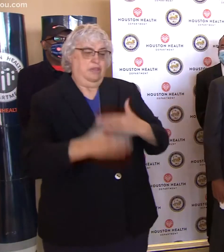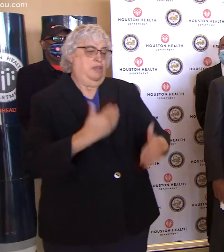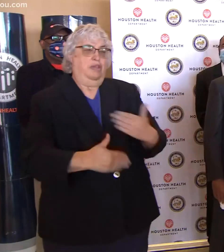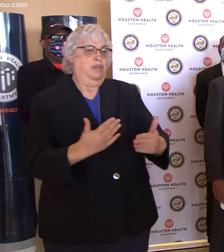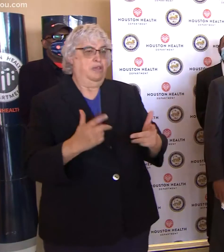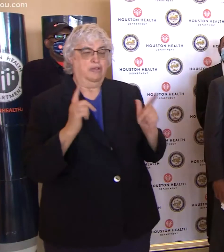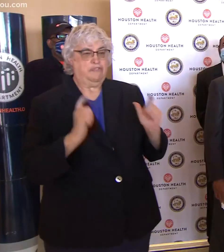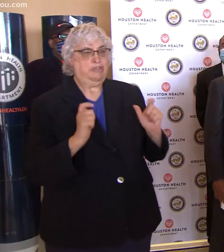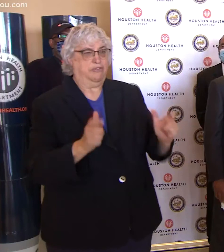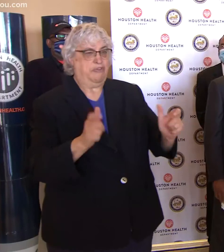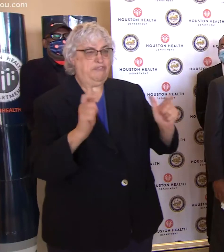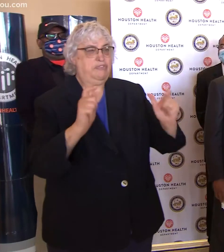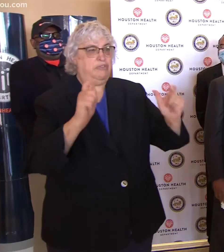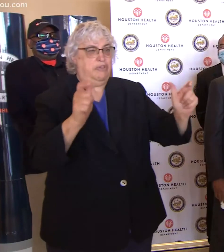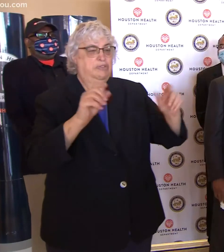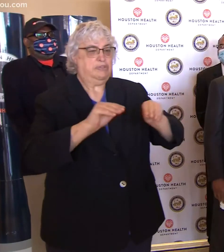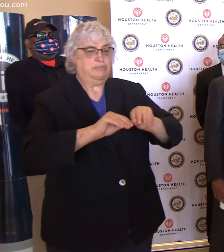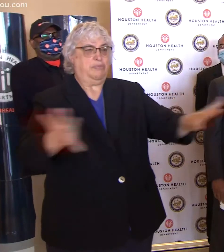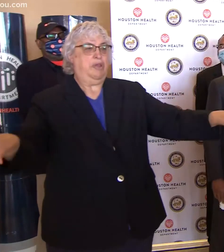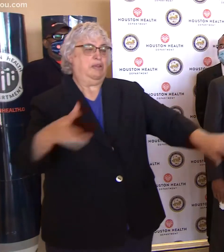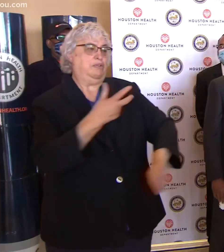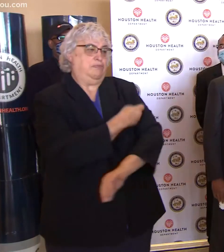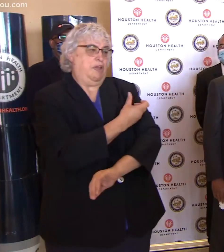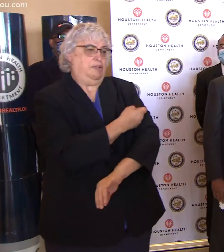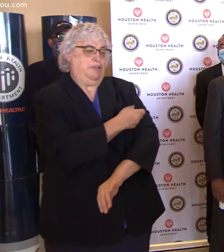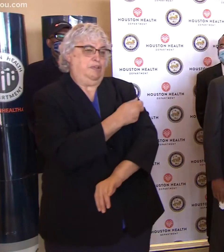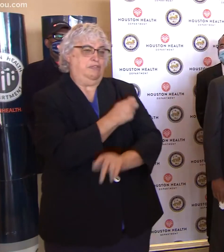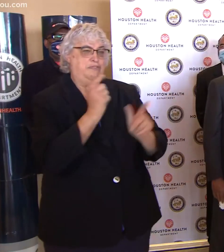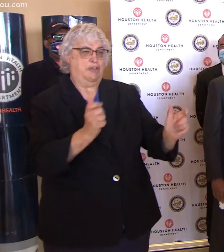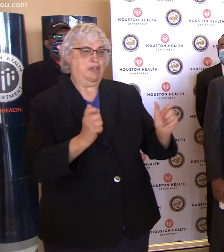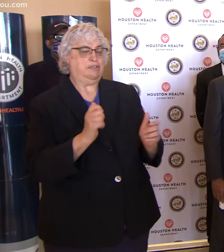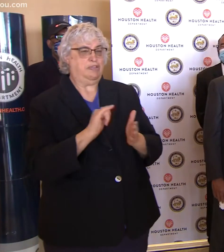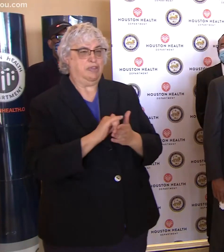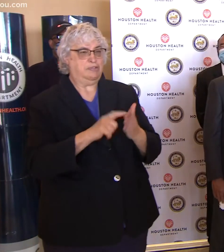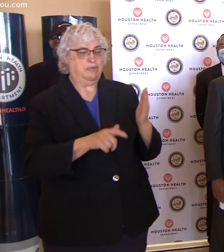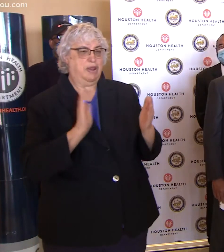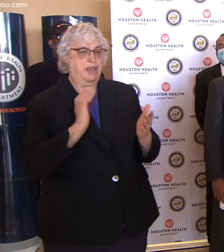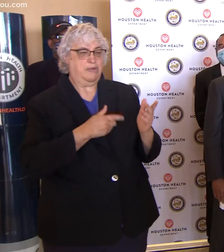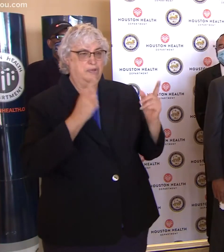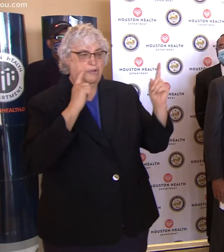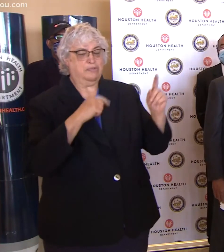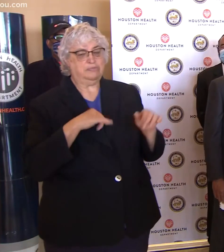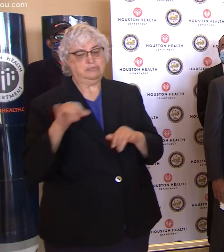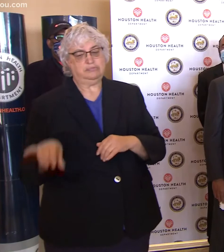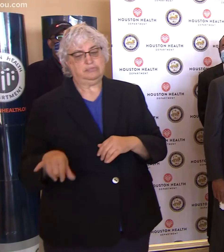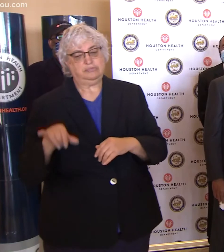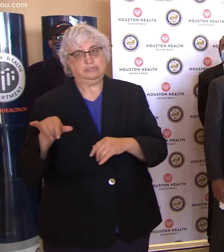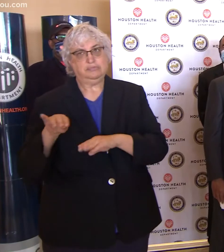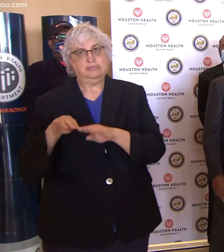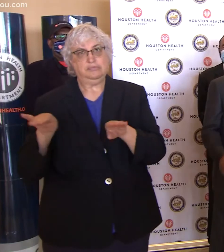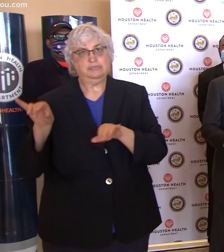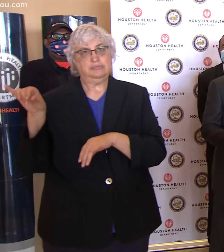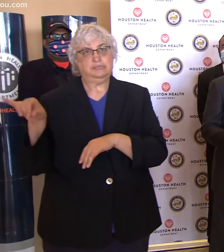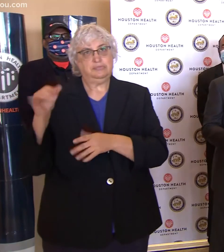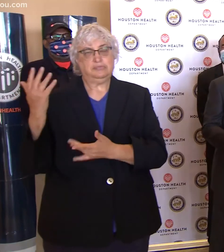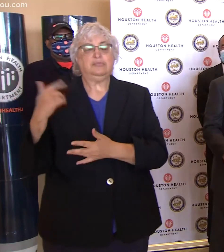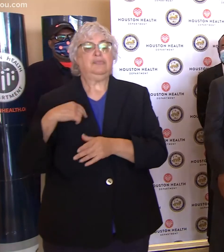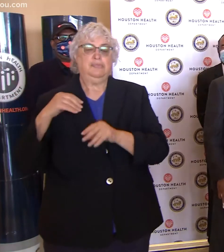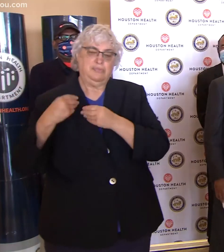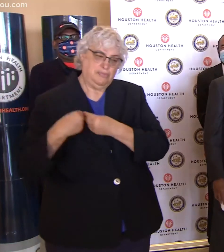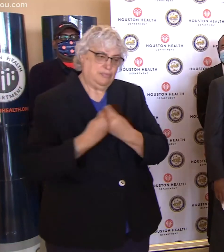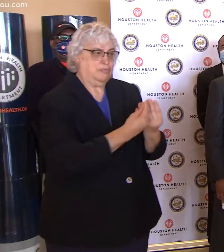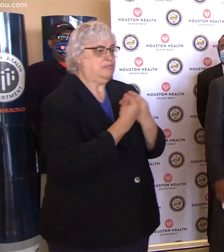be at getting these vaccines in people's arms. So that's the goal. We don't want these vaccines to be sitting on the shelves. We want them